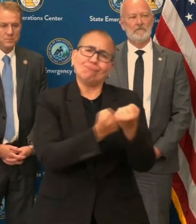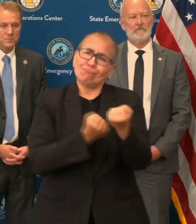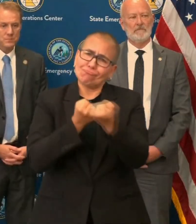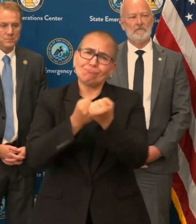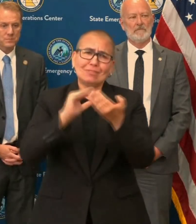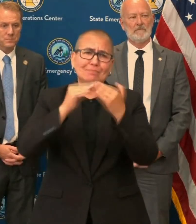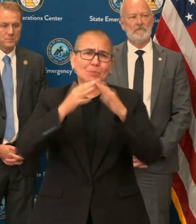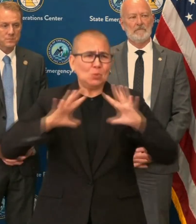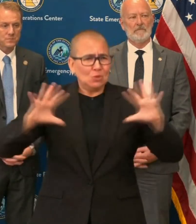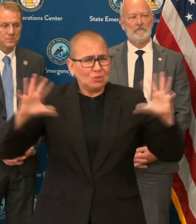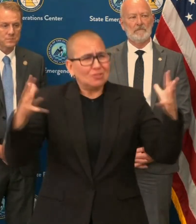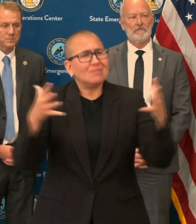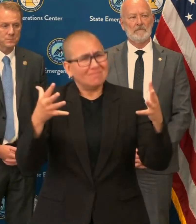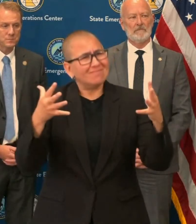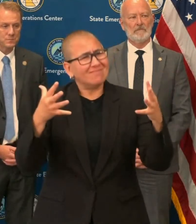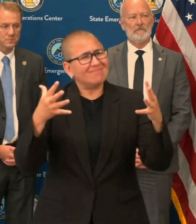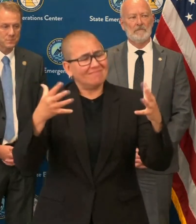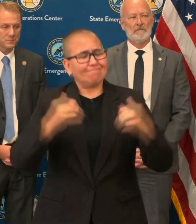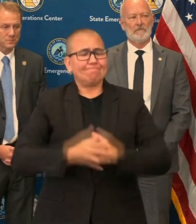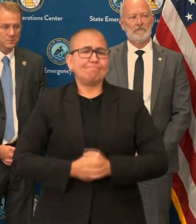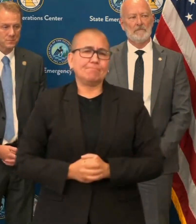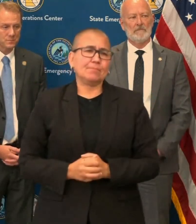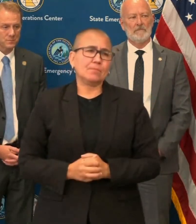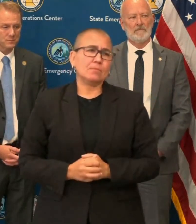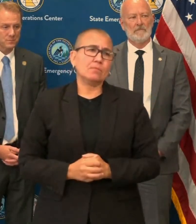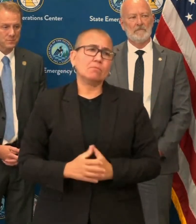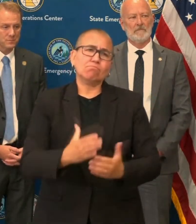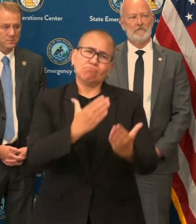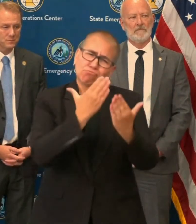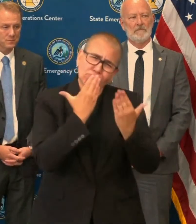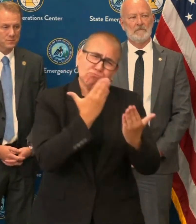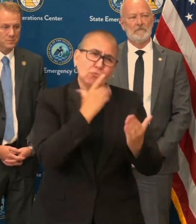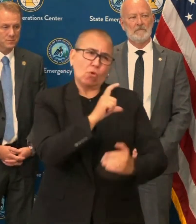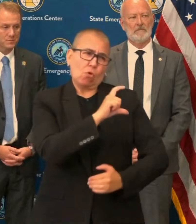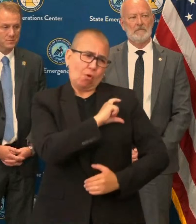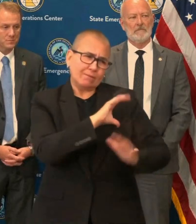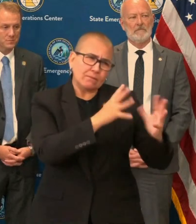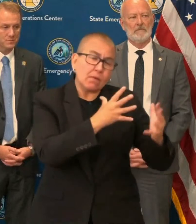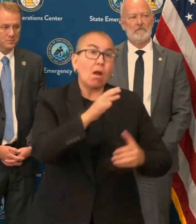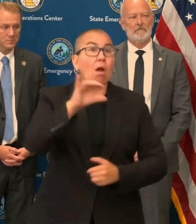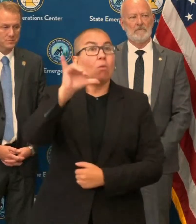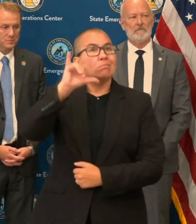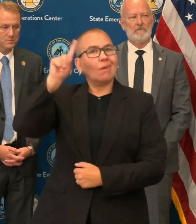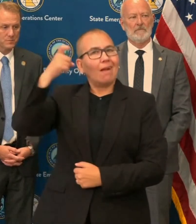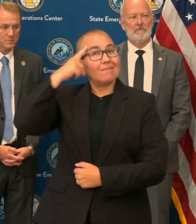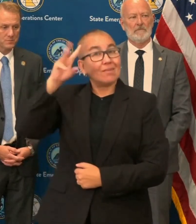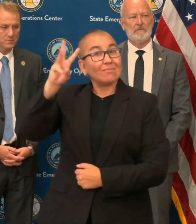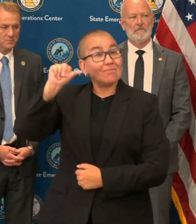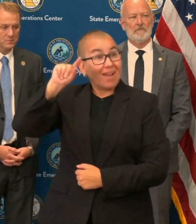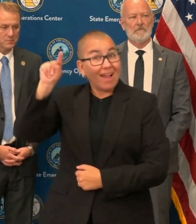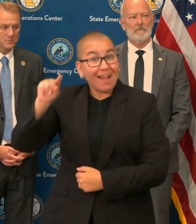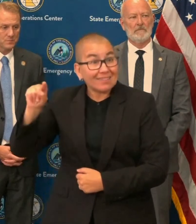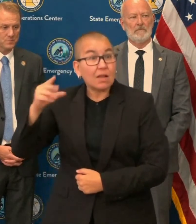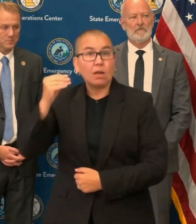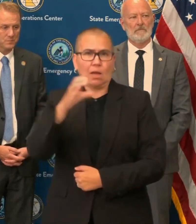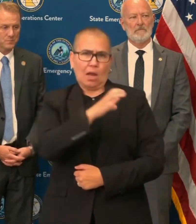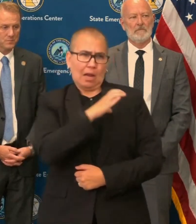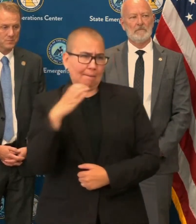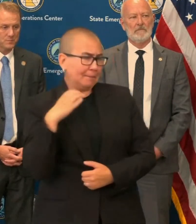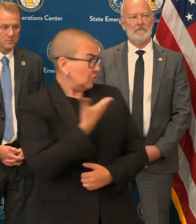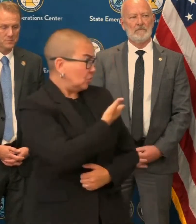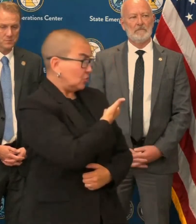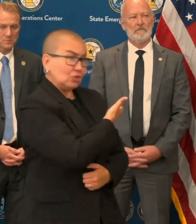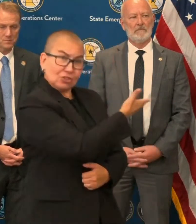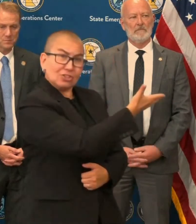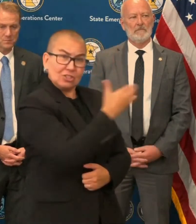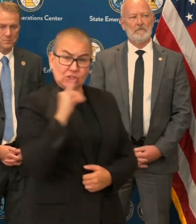see it that way. I want to thank law enforcement, Governor Waltz, Commissioner Jacobson, Sheriff Witt, FBI, various counties,